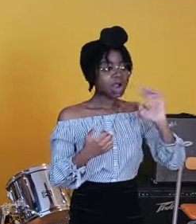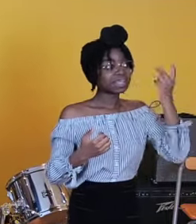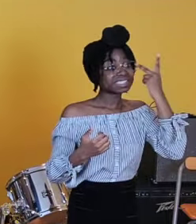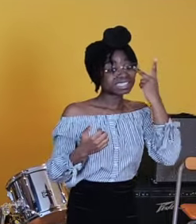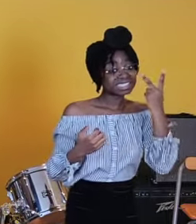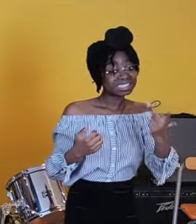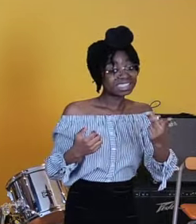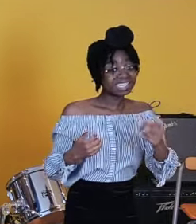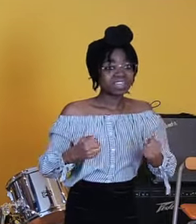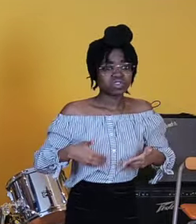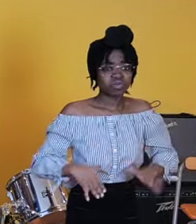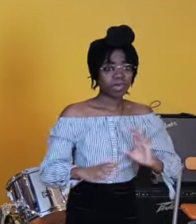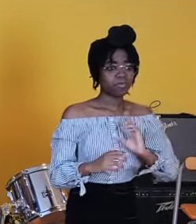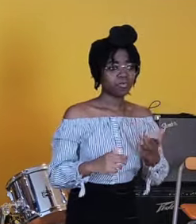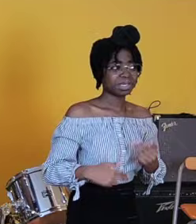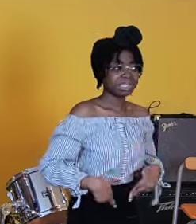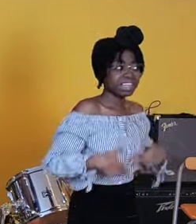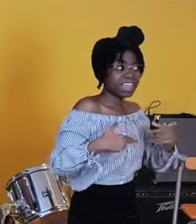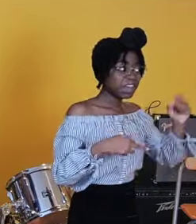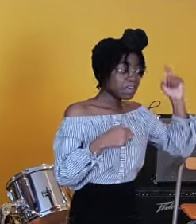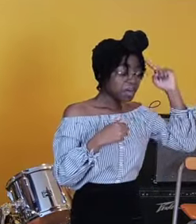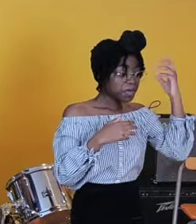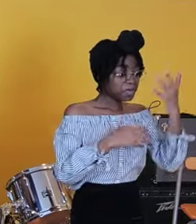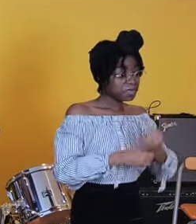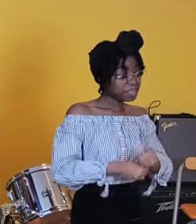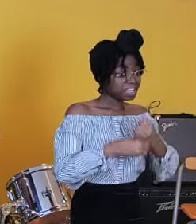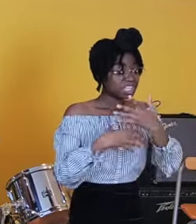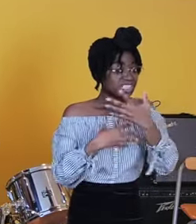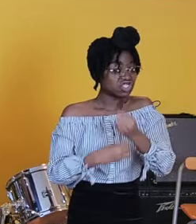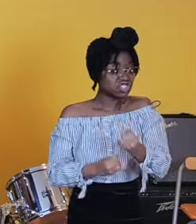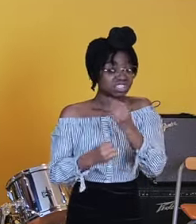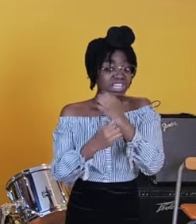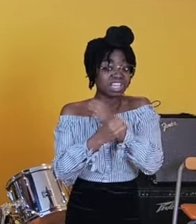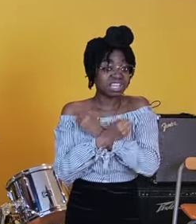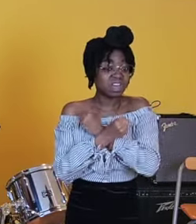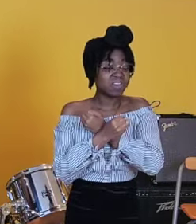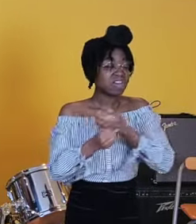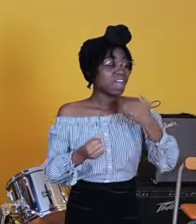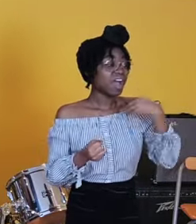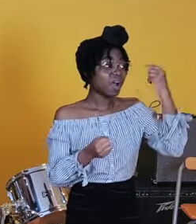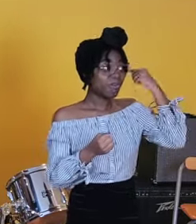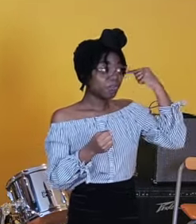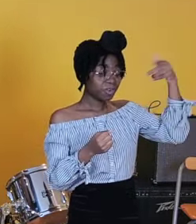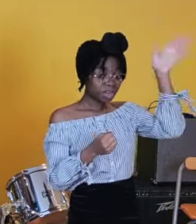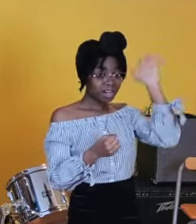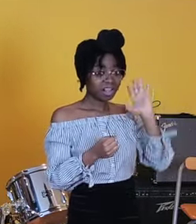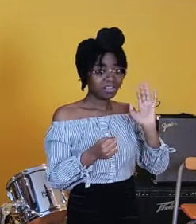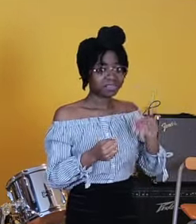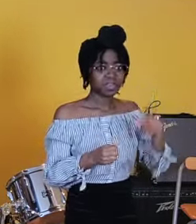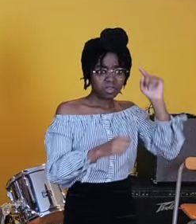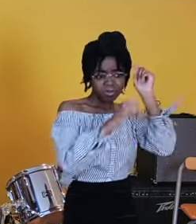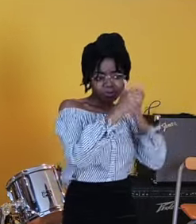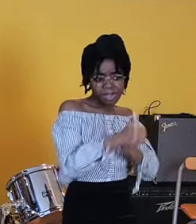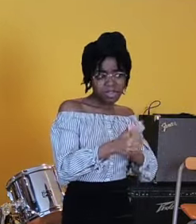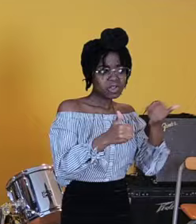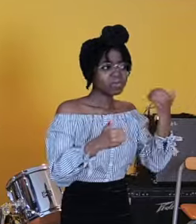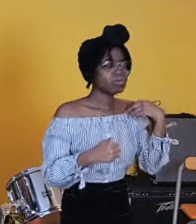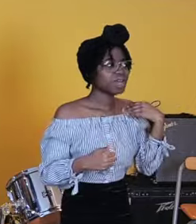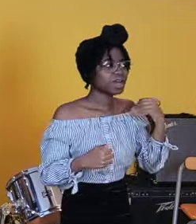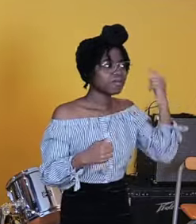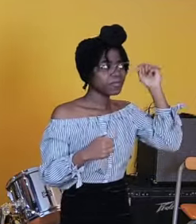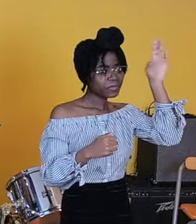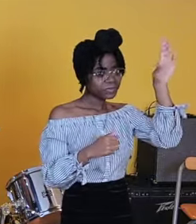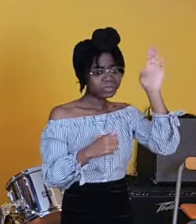the faith that we have in him, the trust that we have in him, the love that we have for him, the devotion that we have to his word, the prayer,